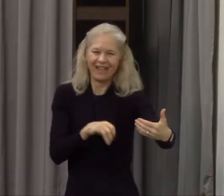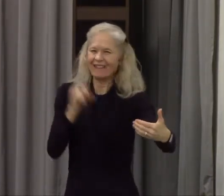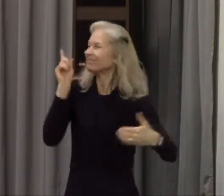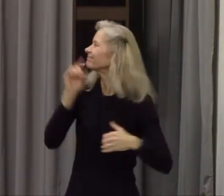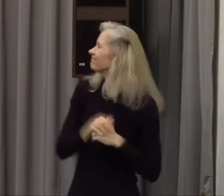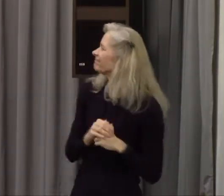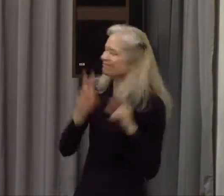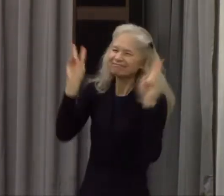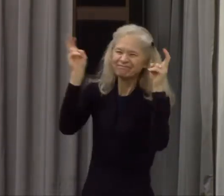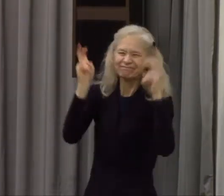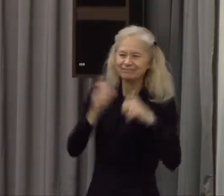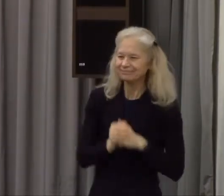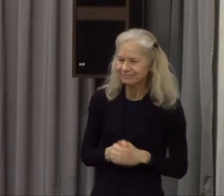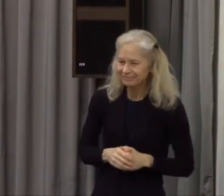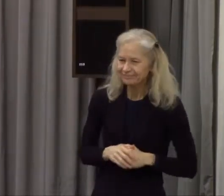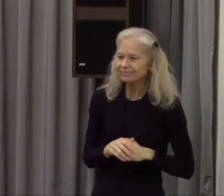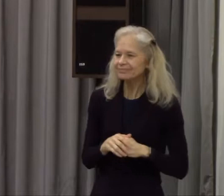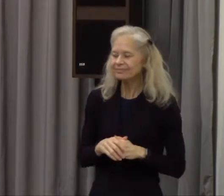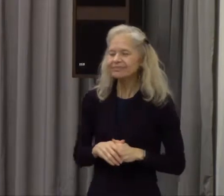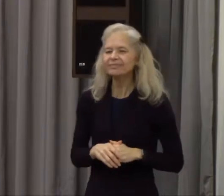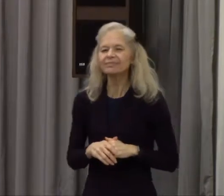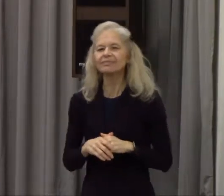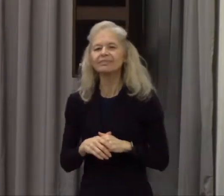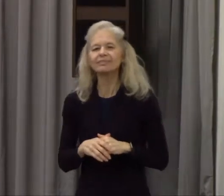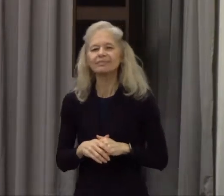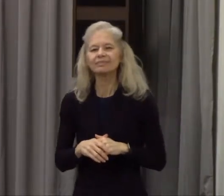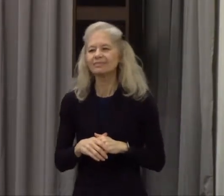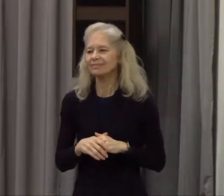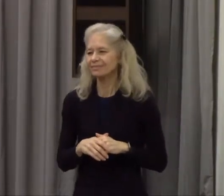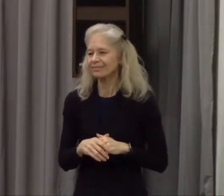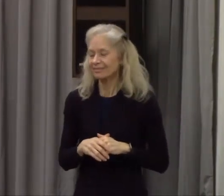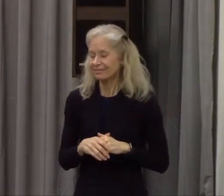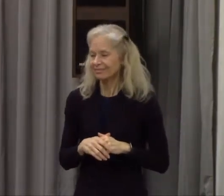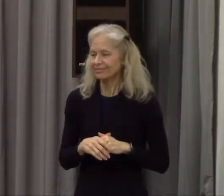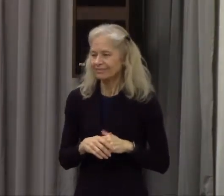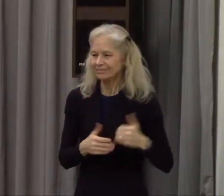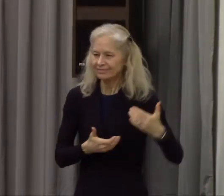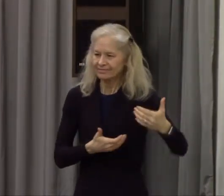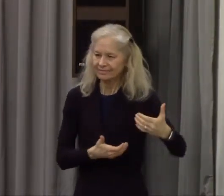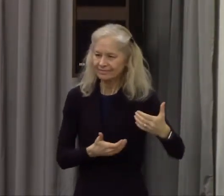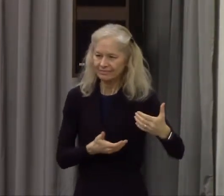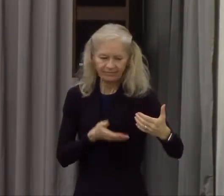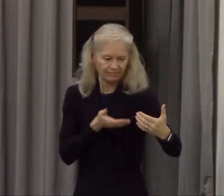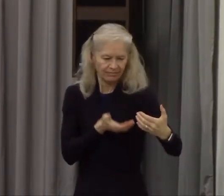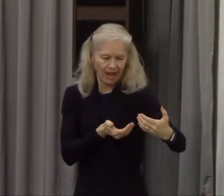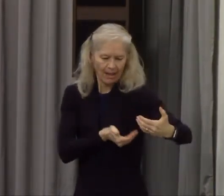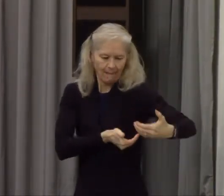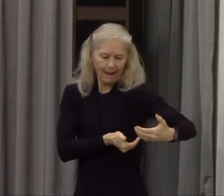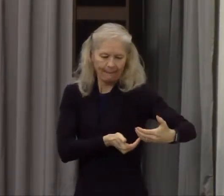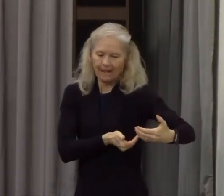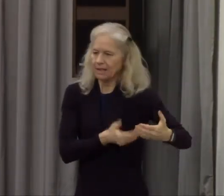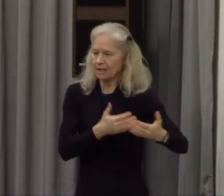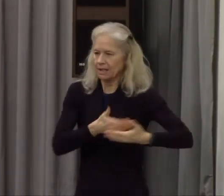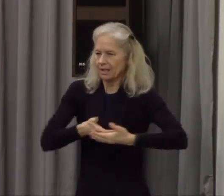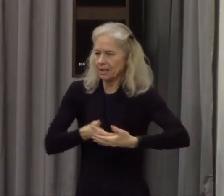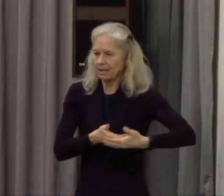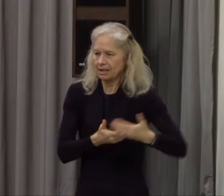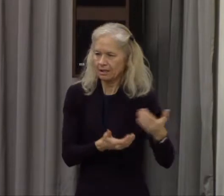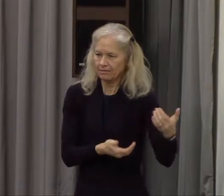we learned from this temple meeting. Simeon gives us some Bible truth. He was a